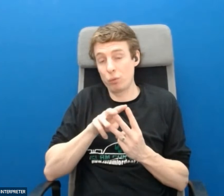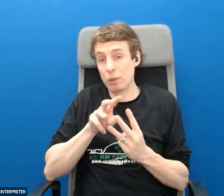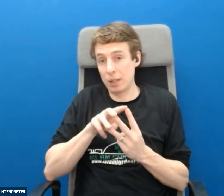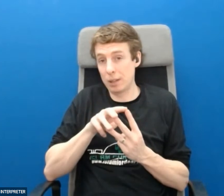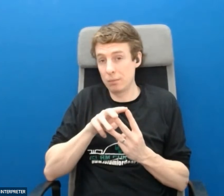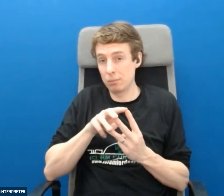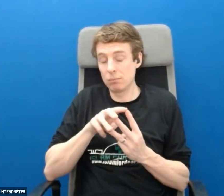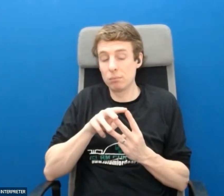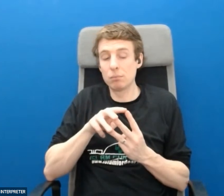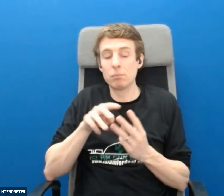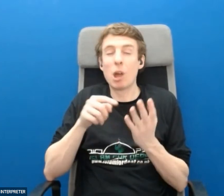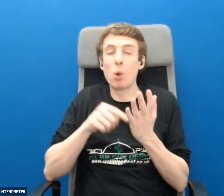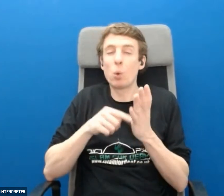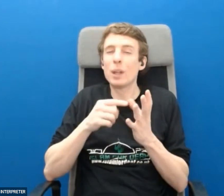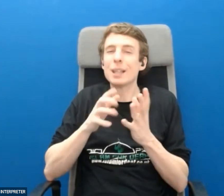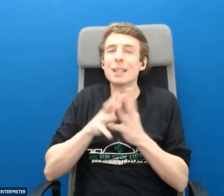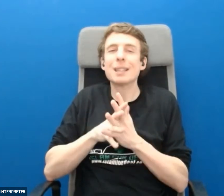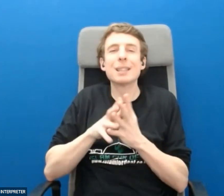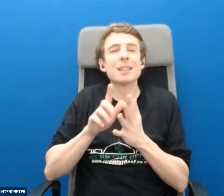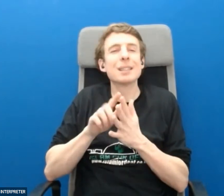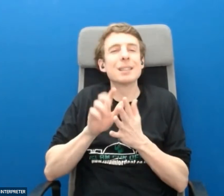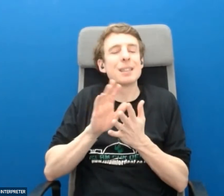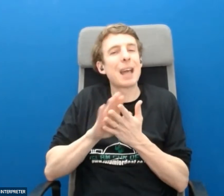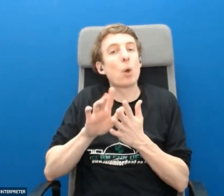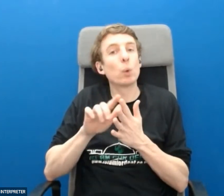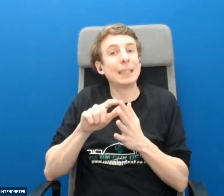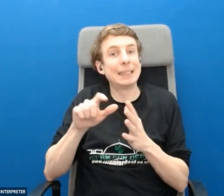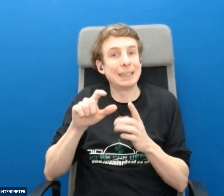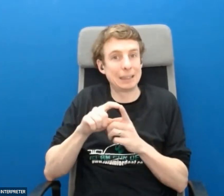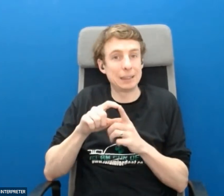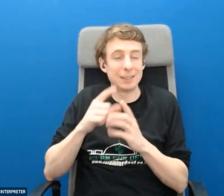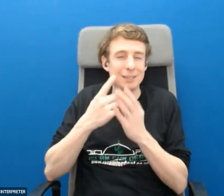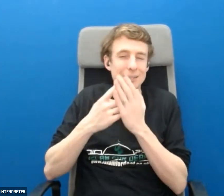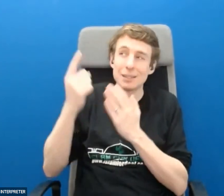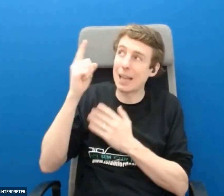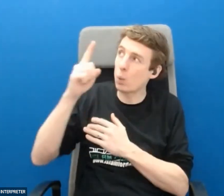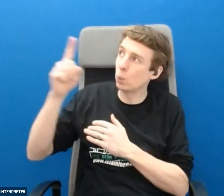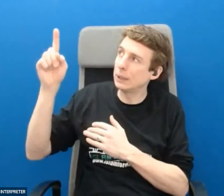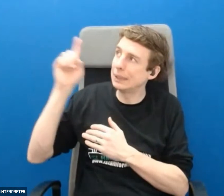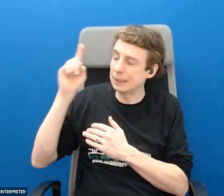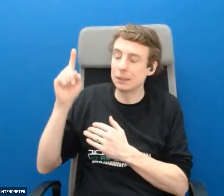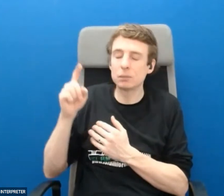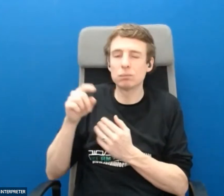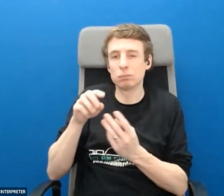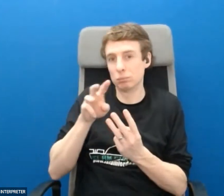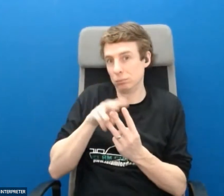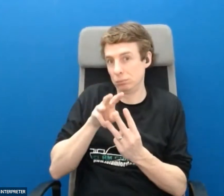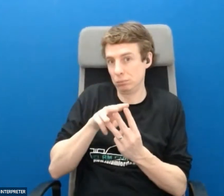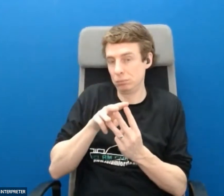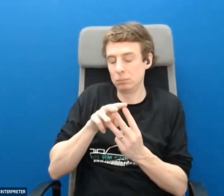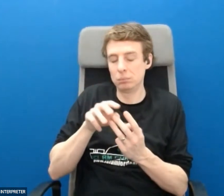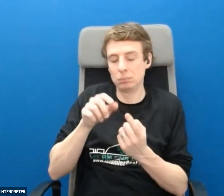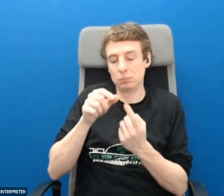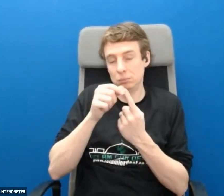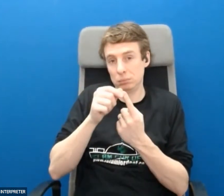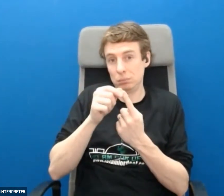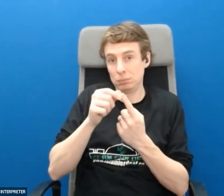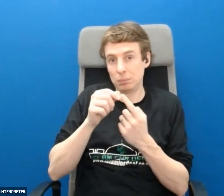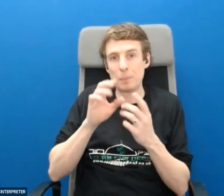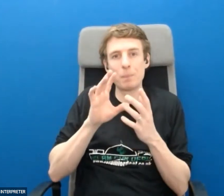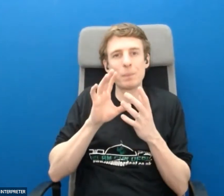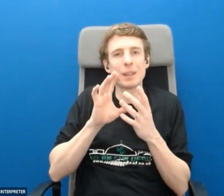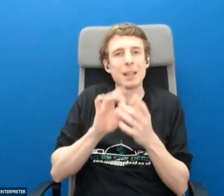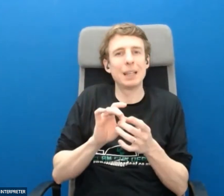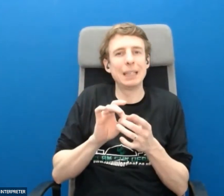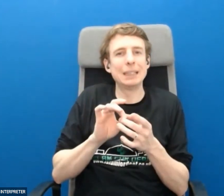has three categories. And the first of those is Tawheed, or the oneness. I'll translate